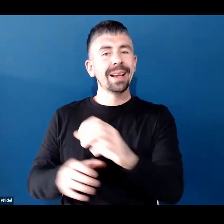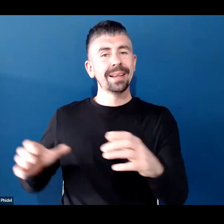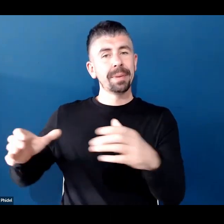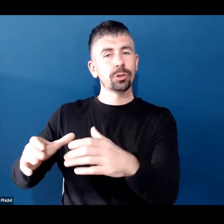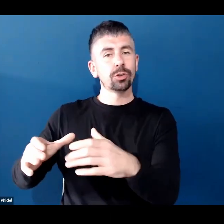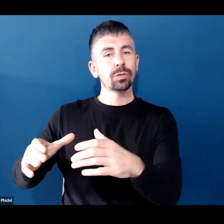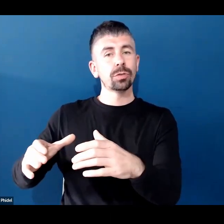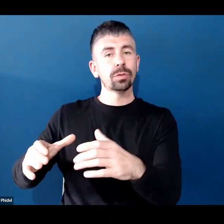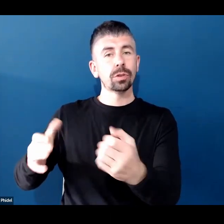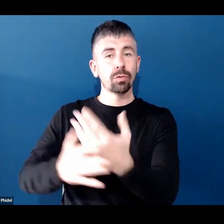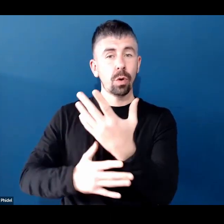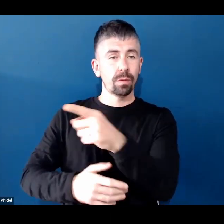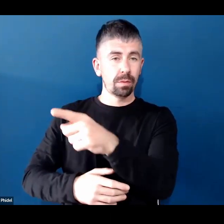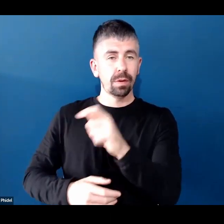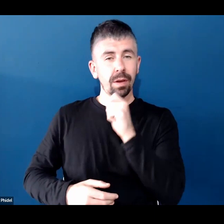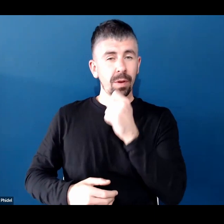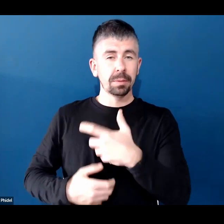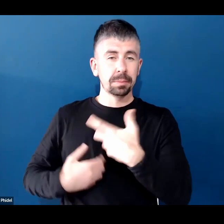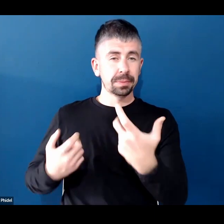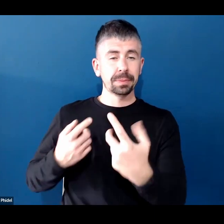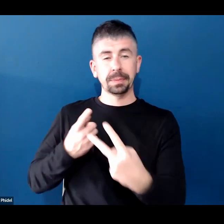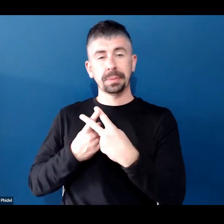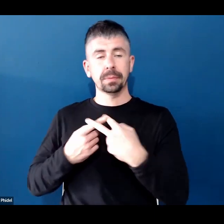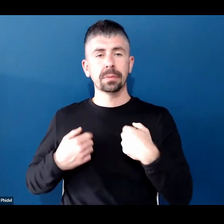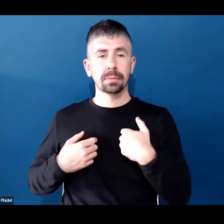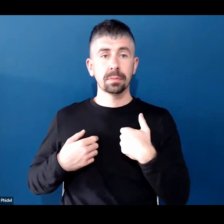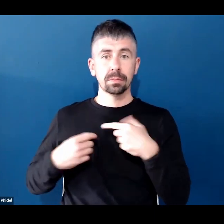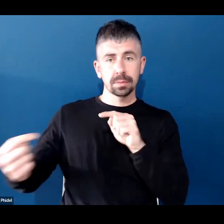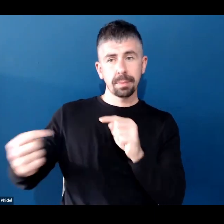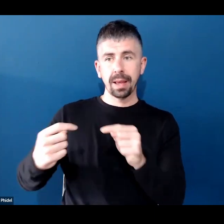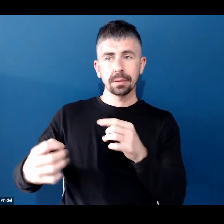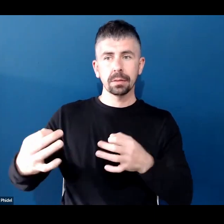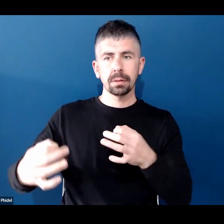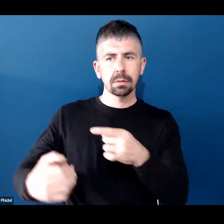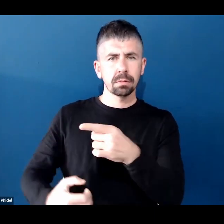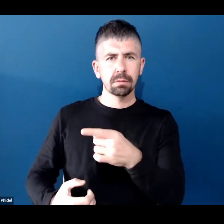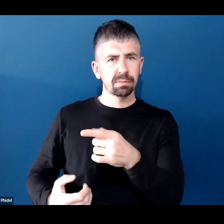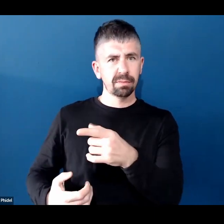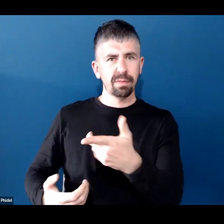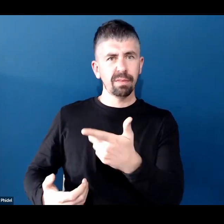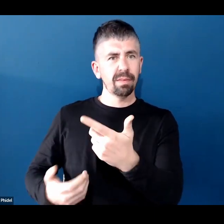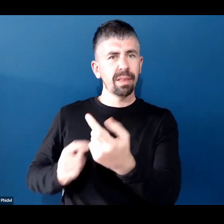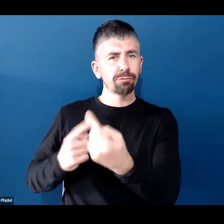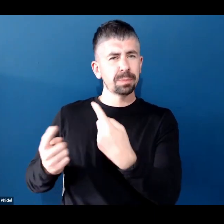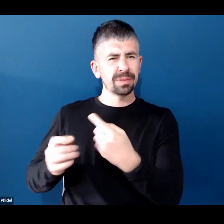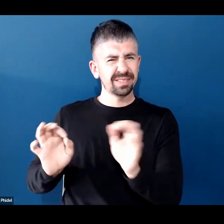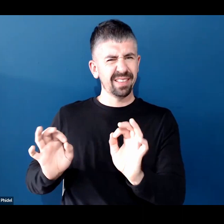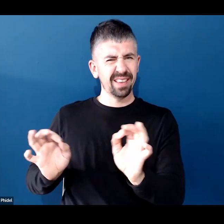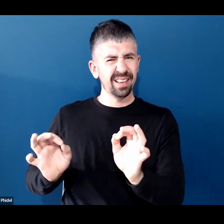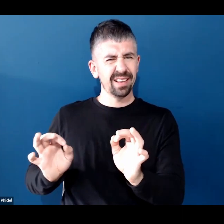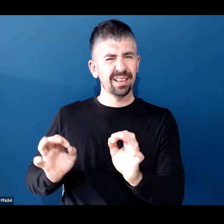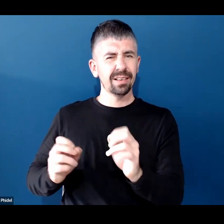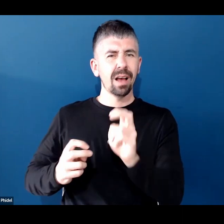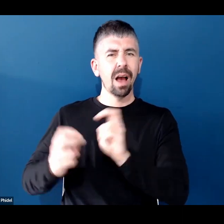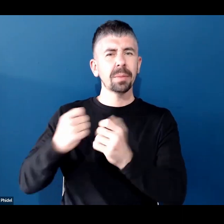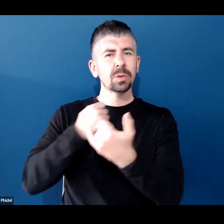Is going to eat me alive, and I end up debating these people and realize they have nothing in the bag. The argument is hocus